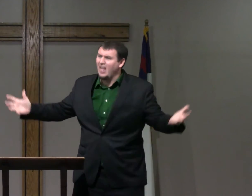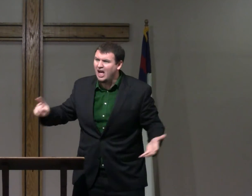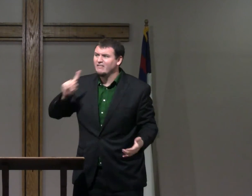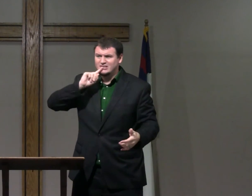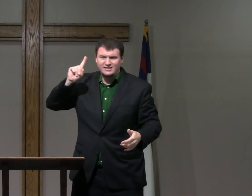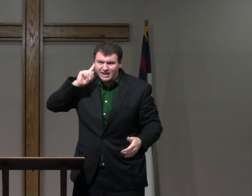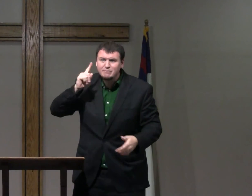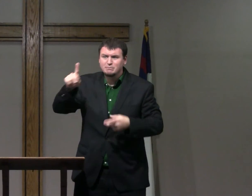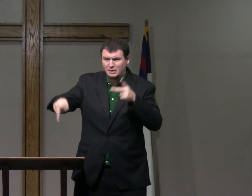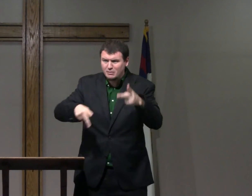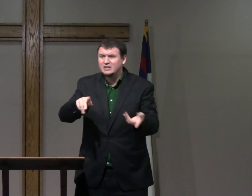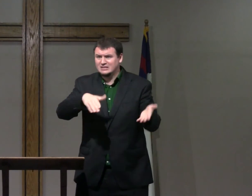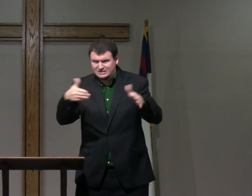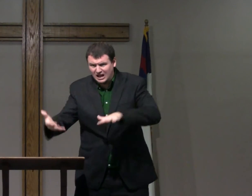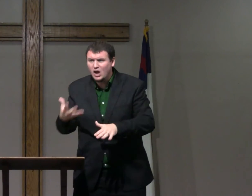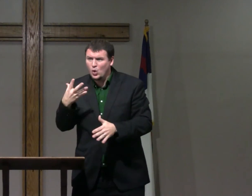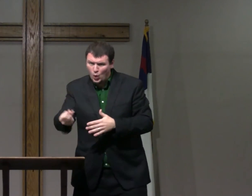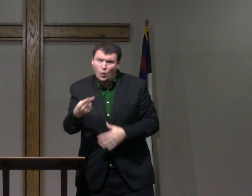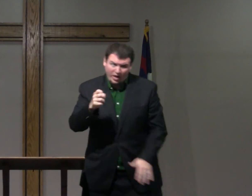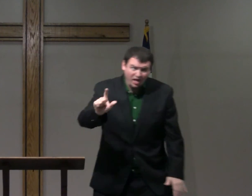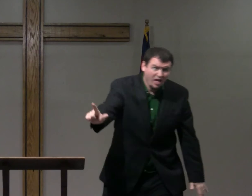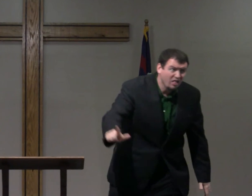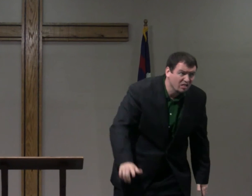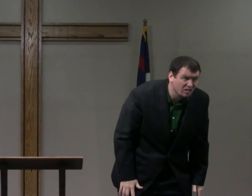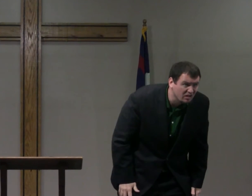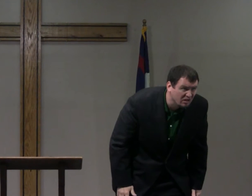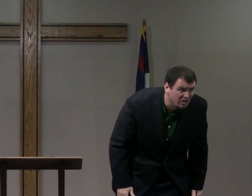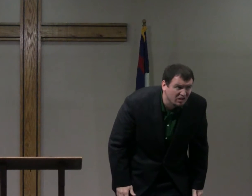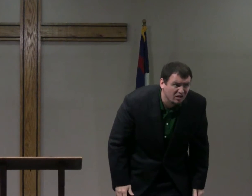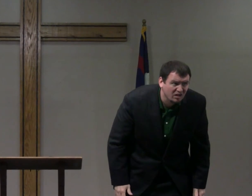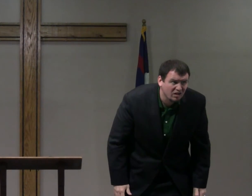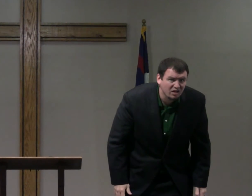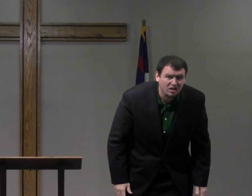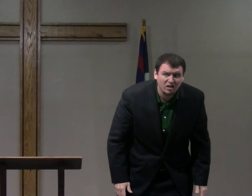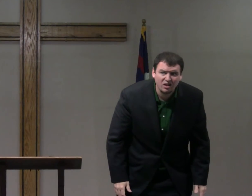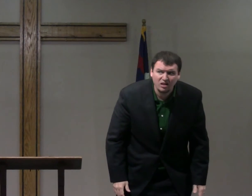That's a lot of deaf people that are dying and going to hell.